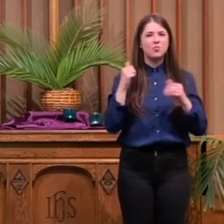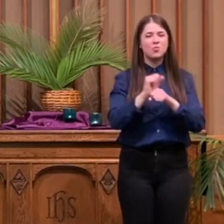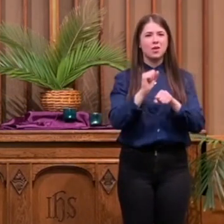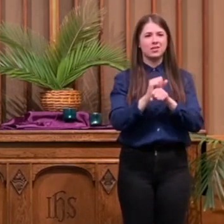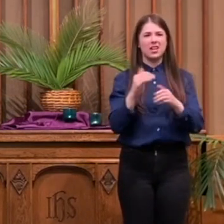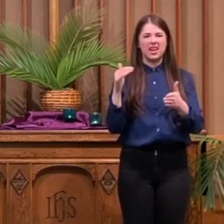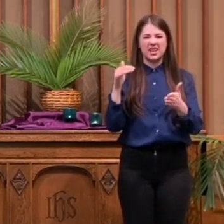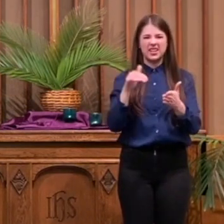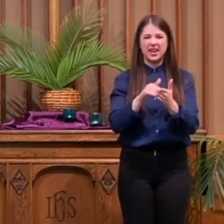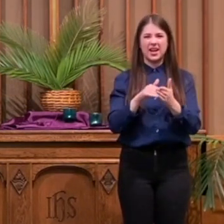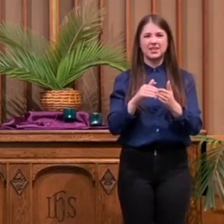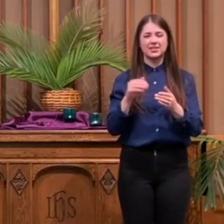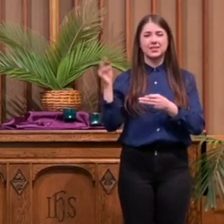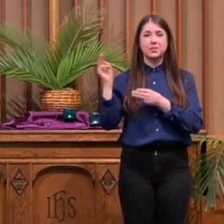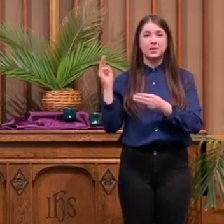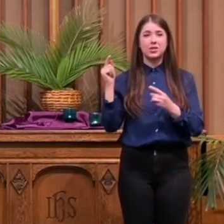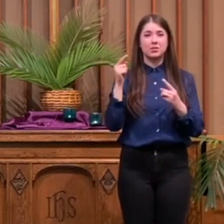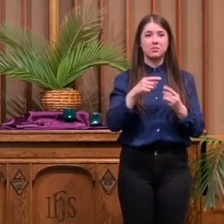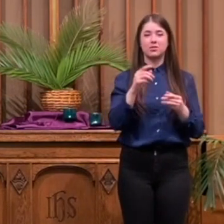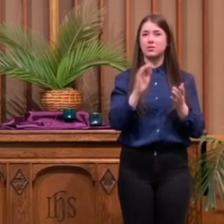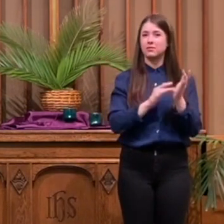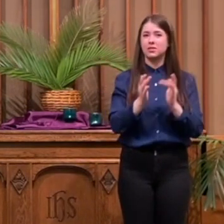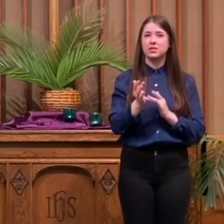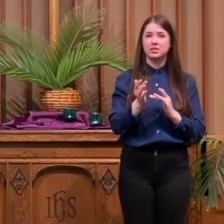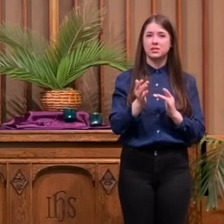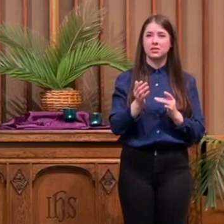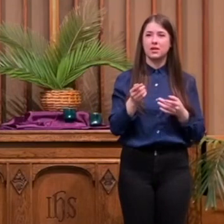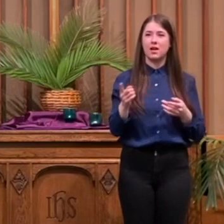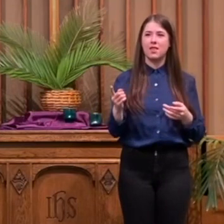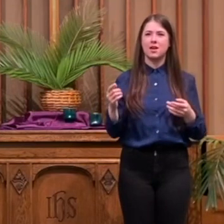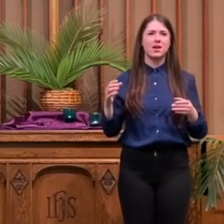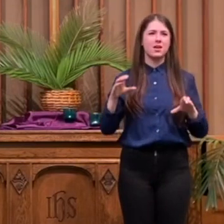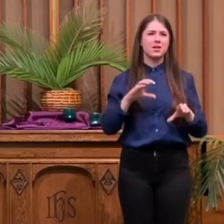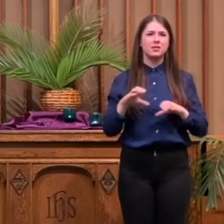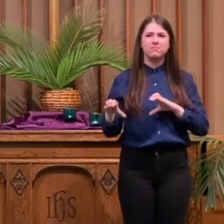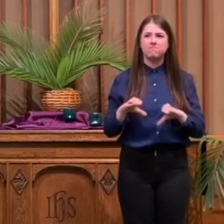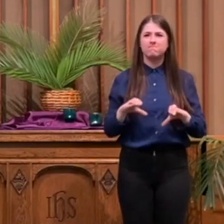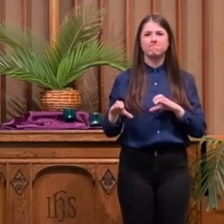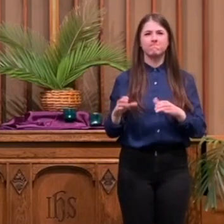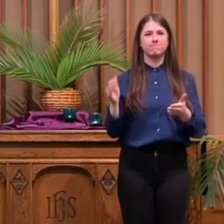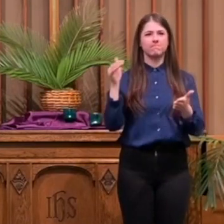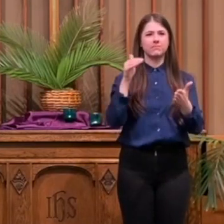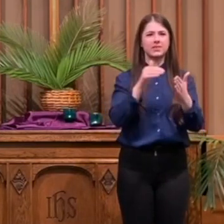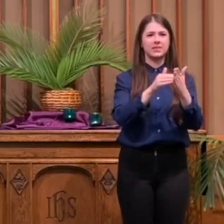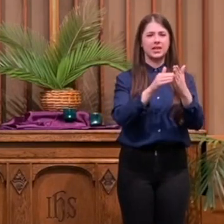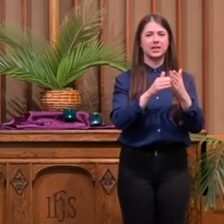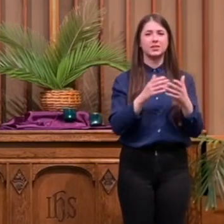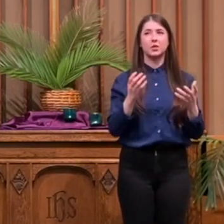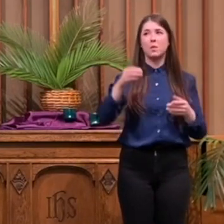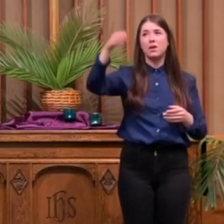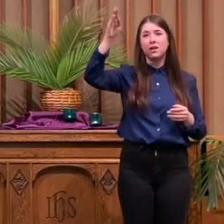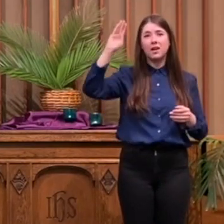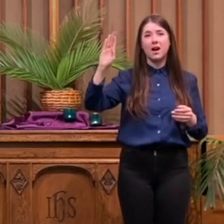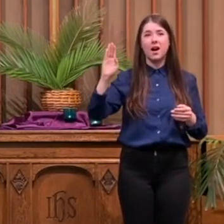the mission and ministry of Jesus. They actively worked against what God was up